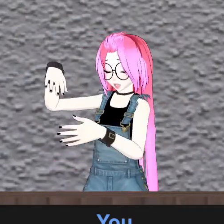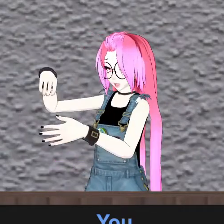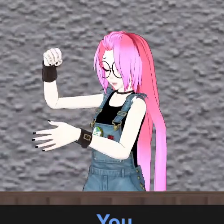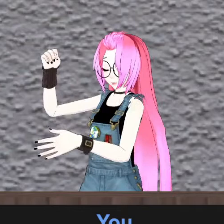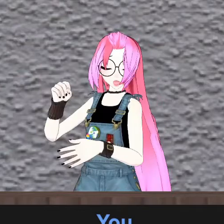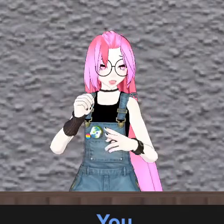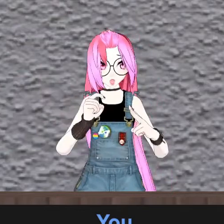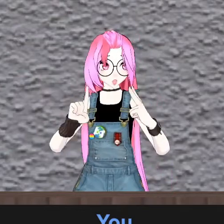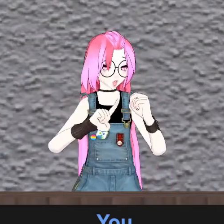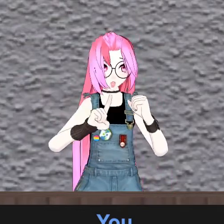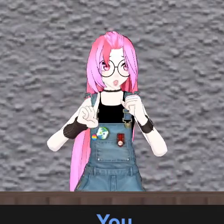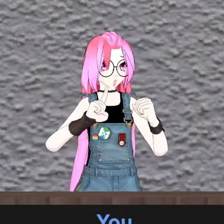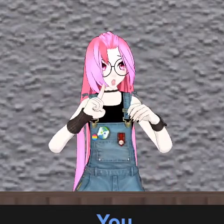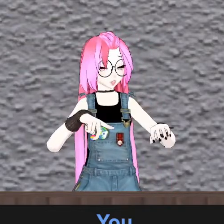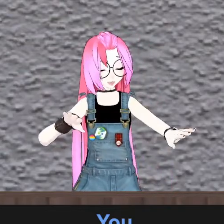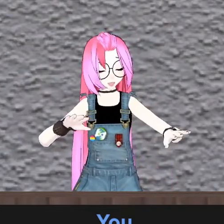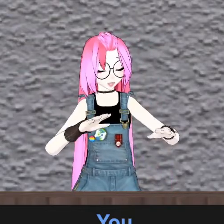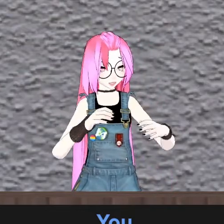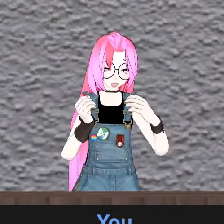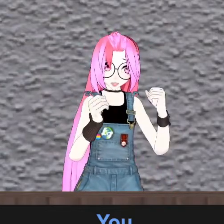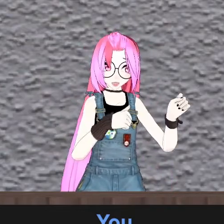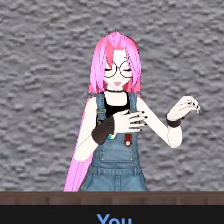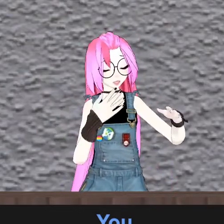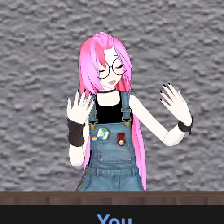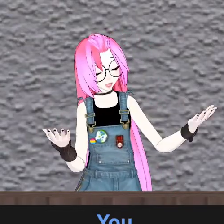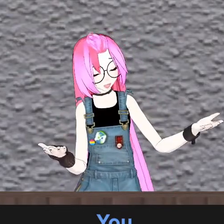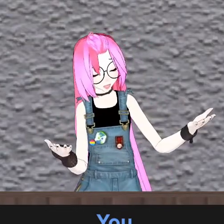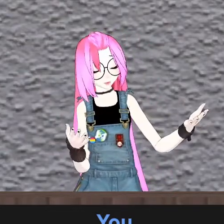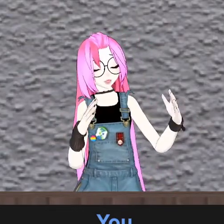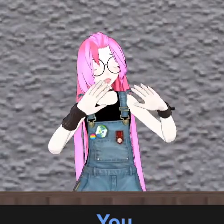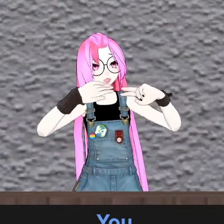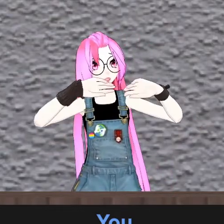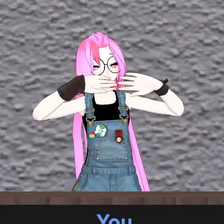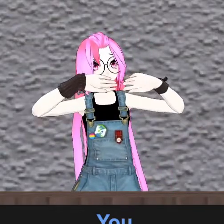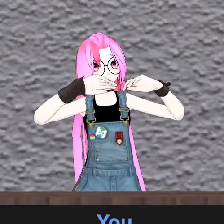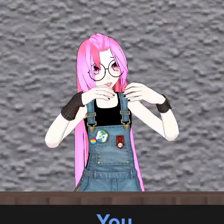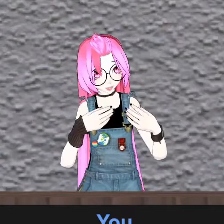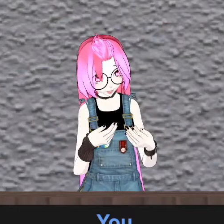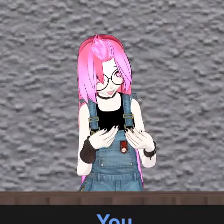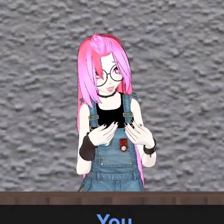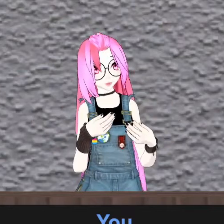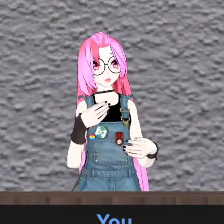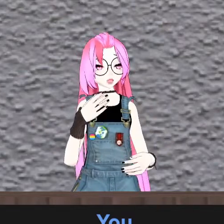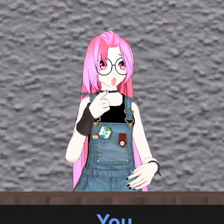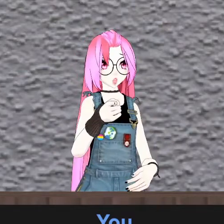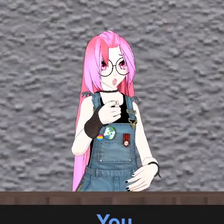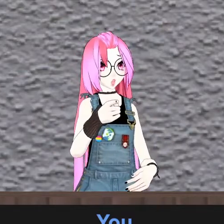out all the unneeded words and just throwing them out. So in this context, in an English sentence, you'd say, how are you? But